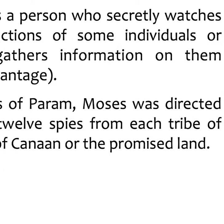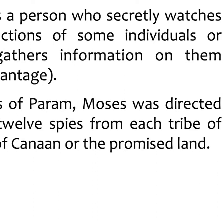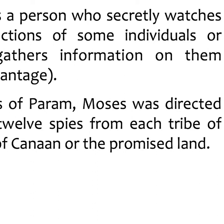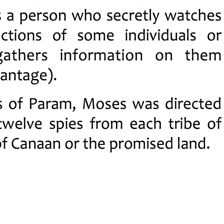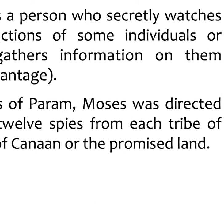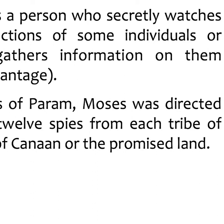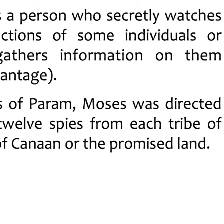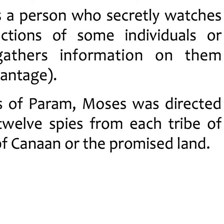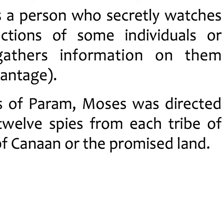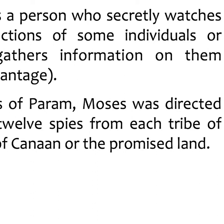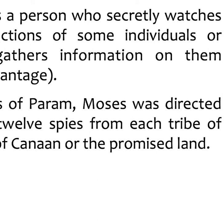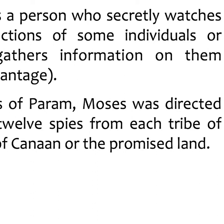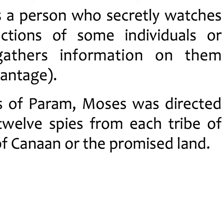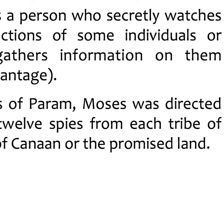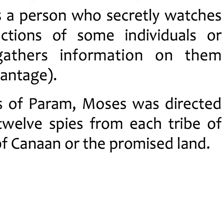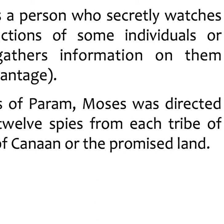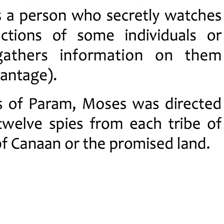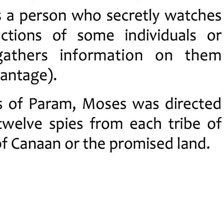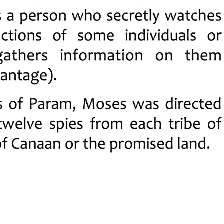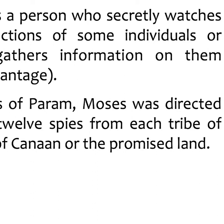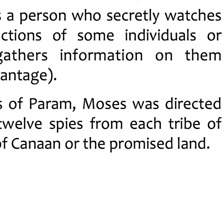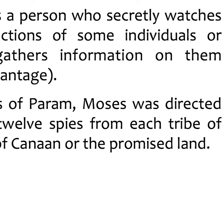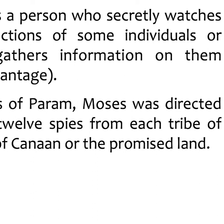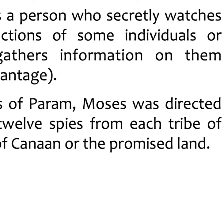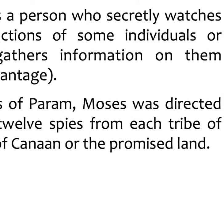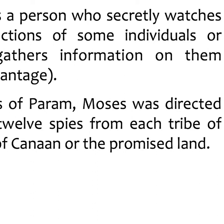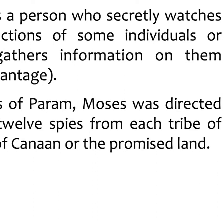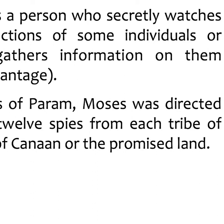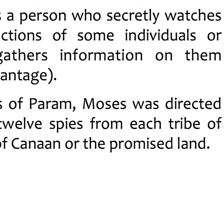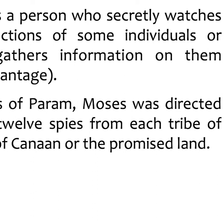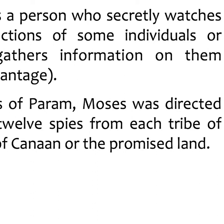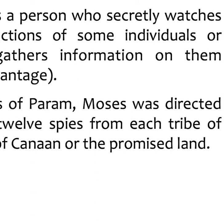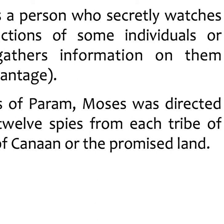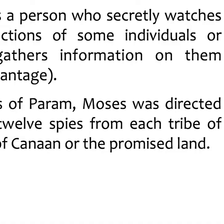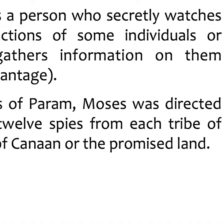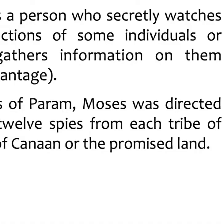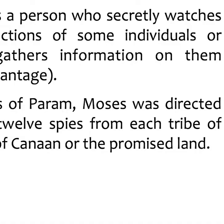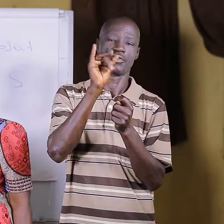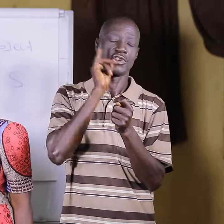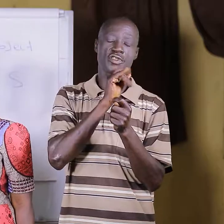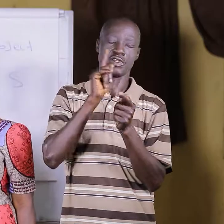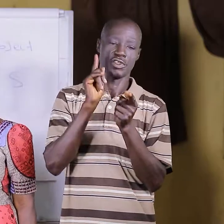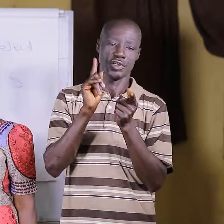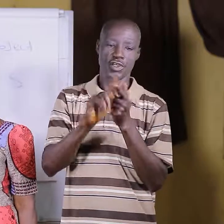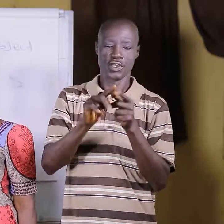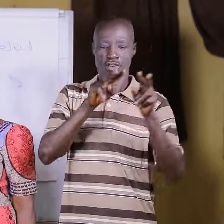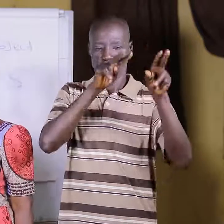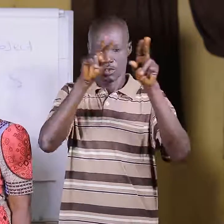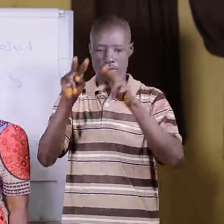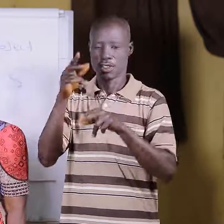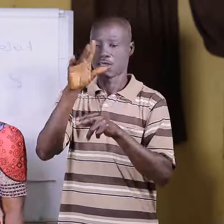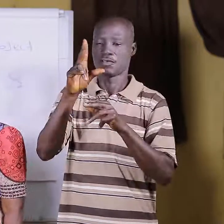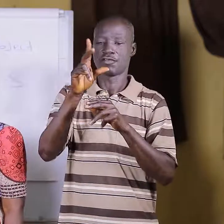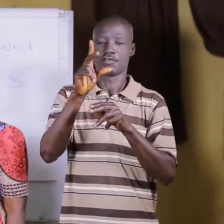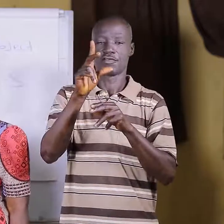each tribe of Israel to spy the land of Canaan, or the promised land. Now you tend to see that Moses